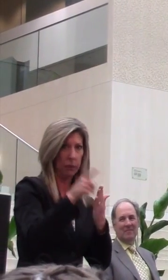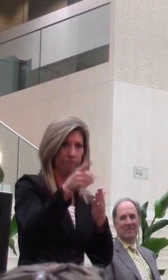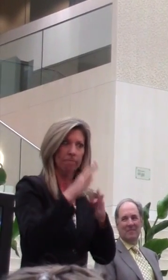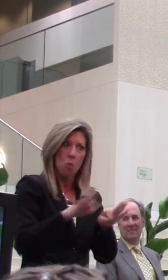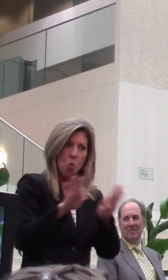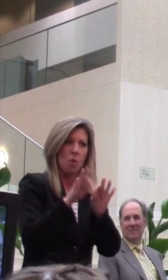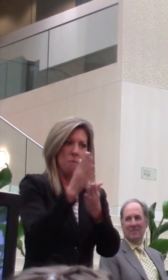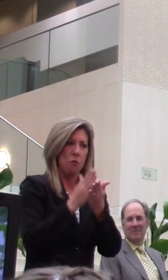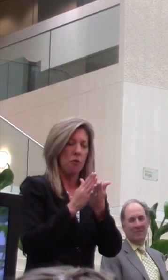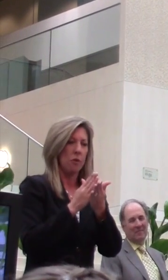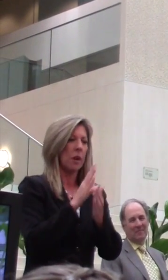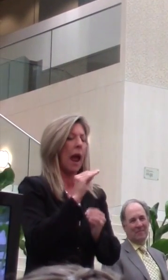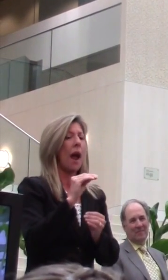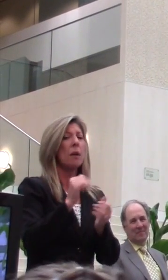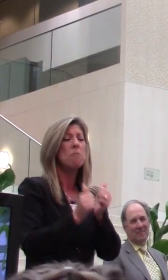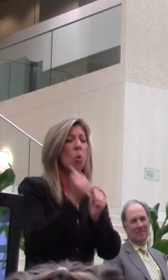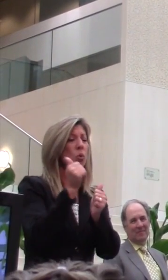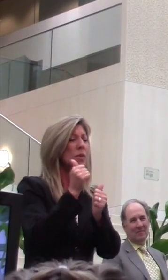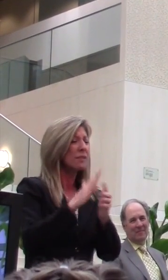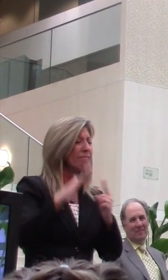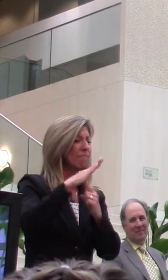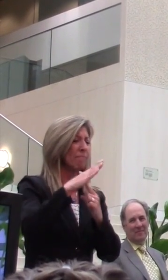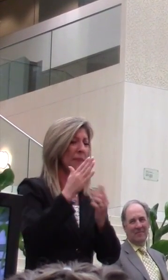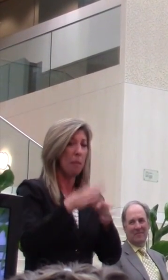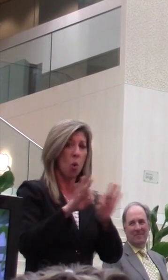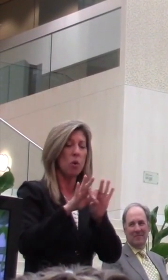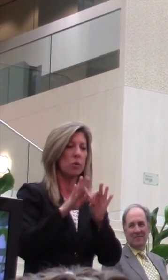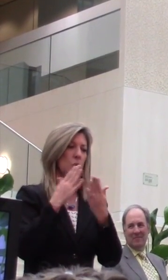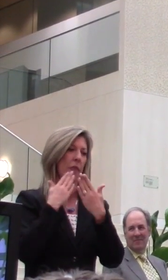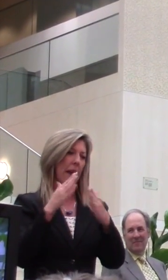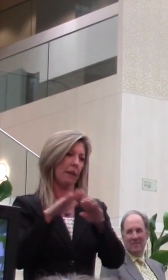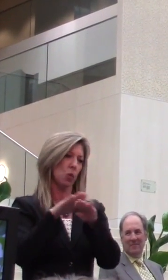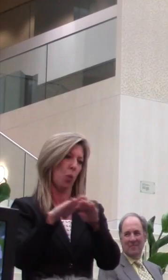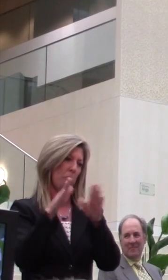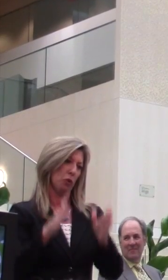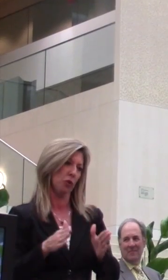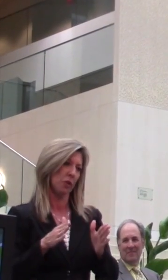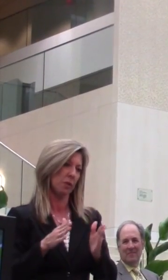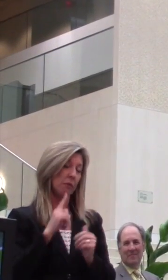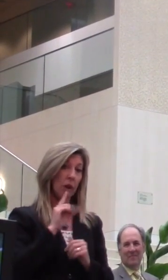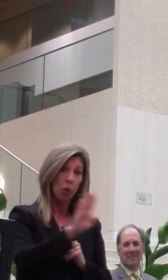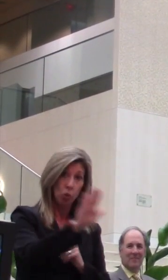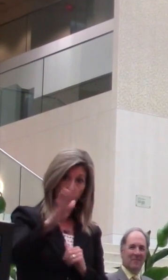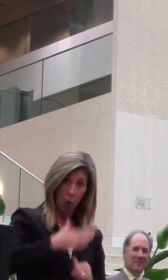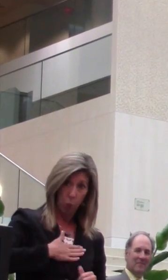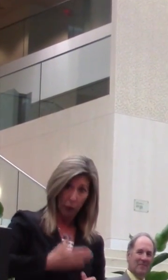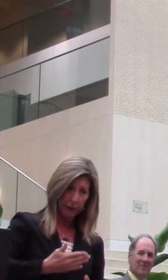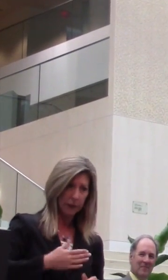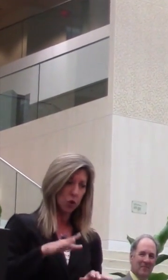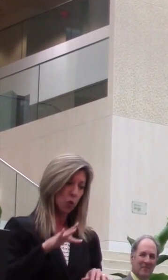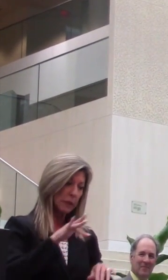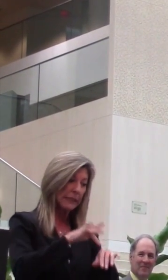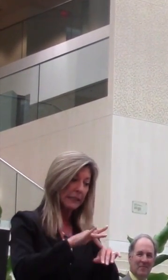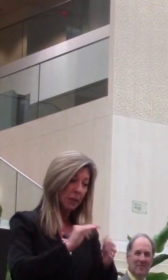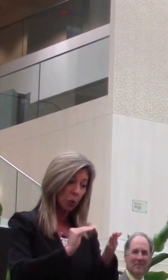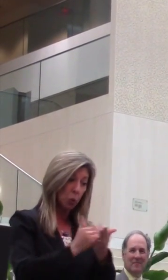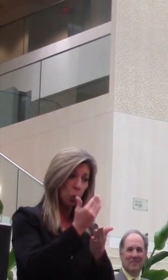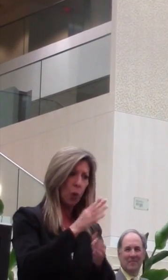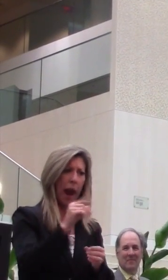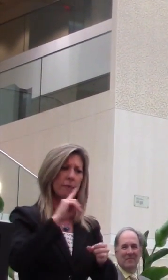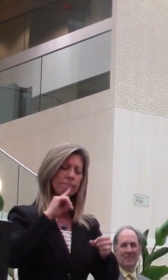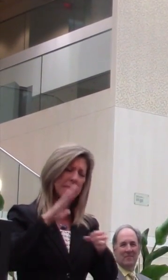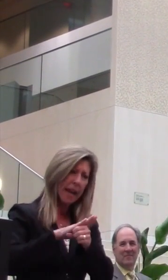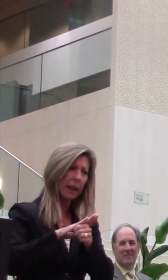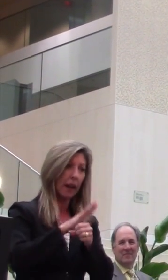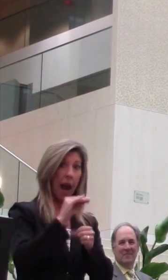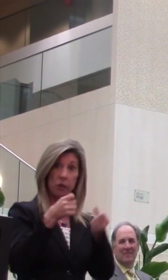importantly, I need to thank the swimmers. Without your willingness to try something new, to be dedicated to the program, and to support it with positive word of